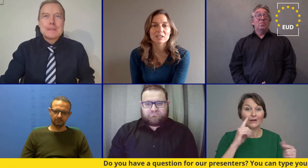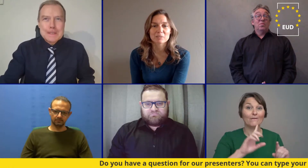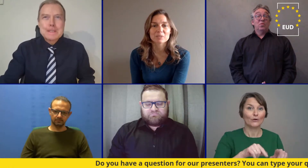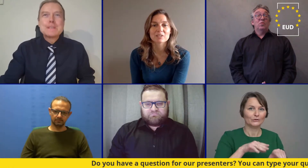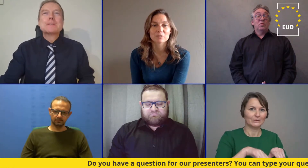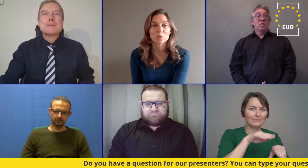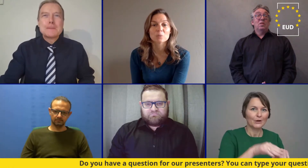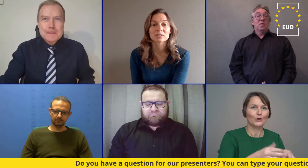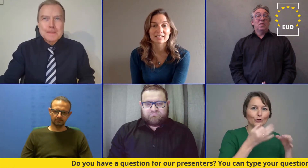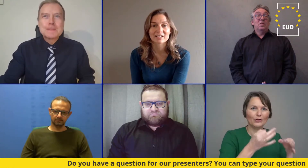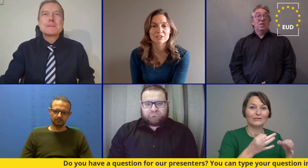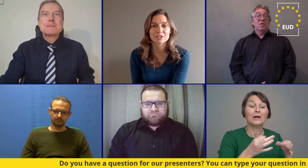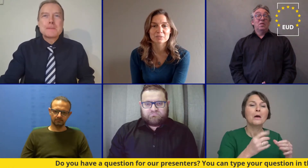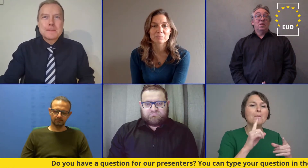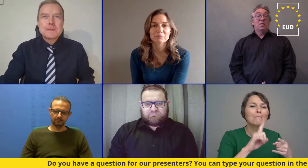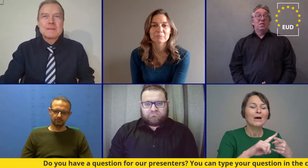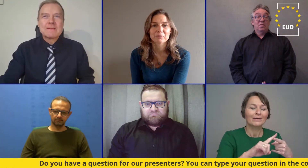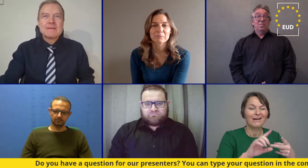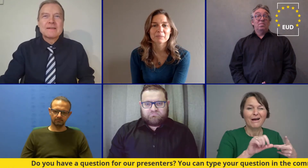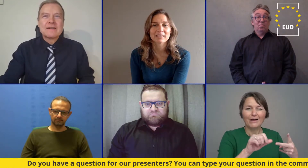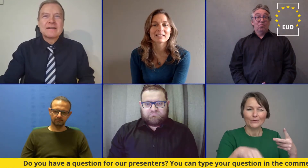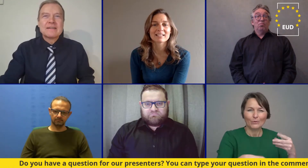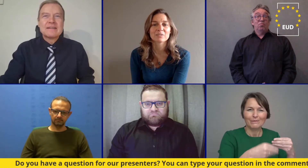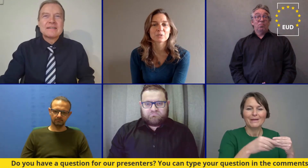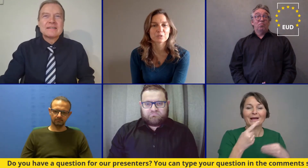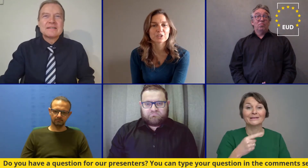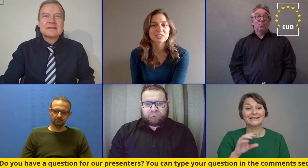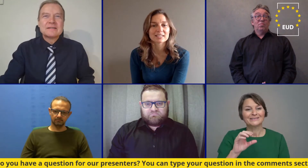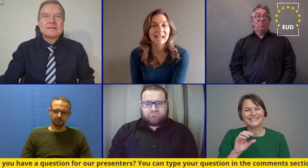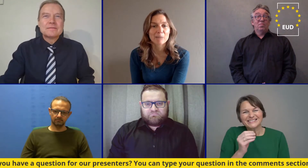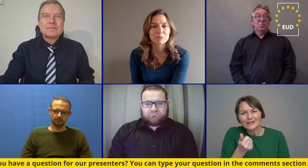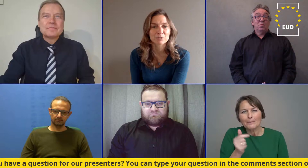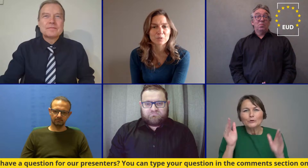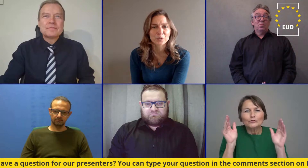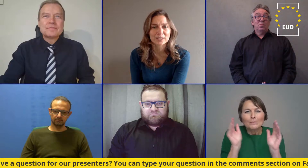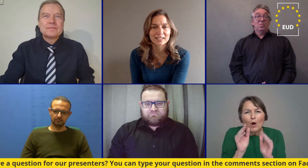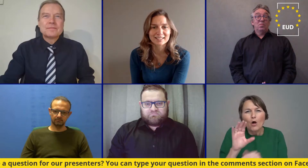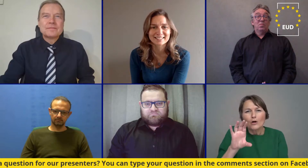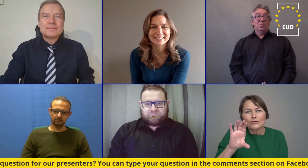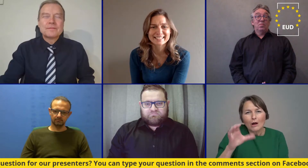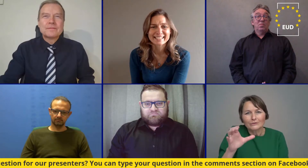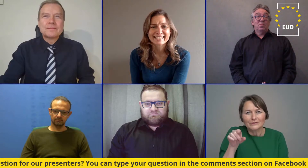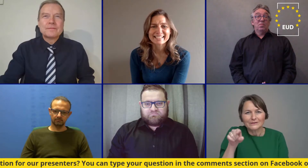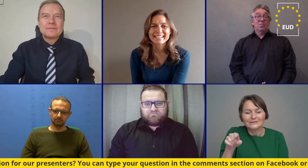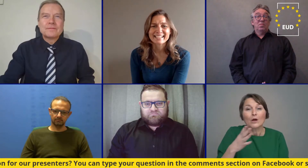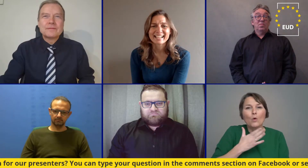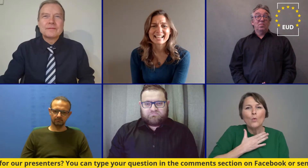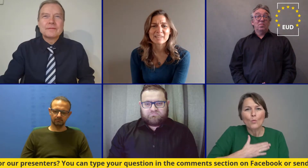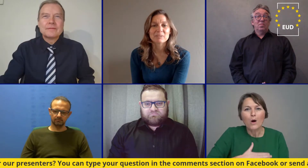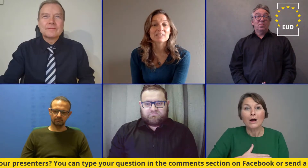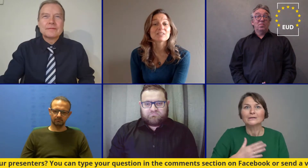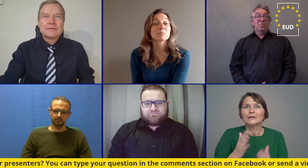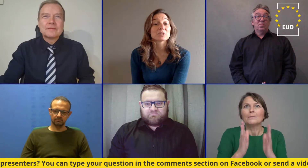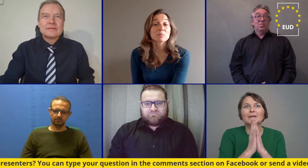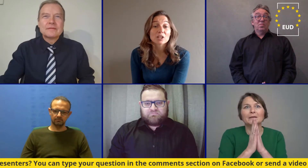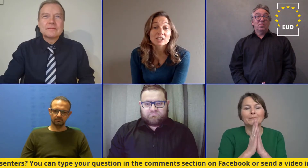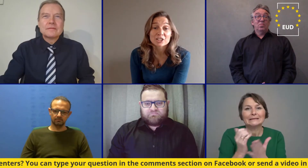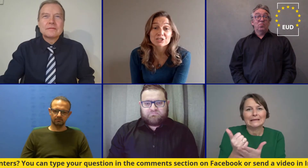becomes a formal standard. But I think the first needs to happen before the next. I believe some smaller countries